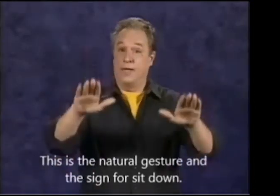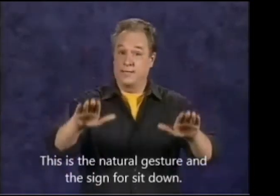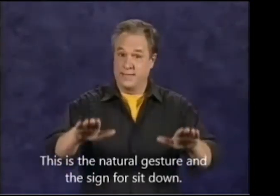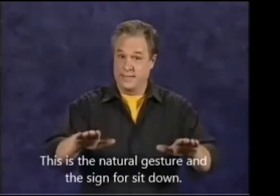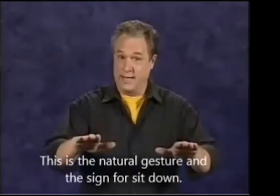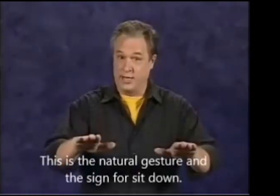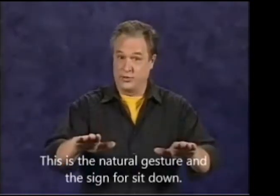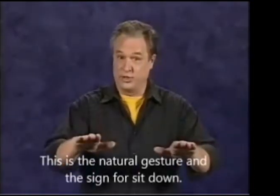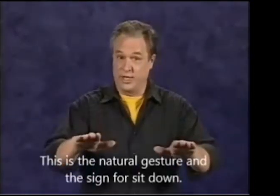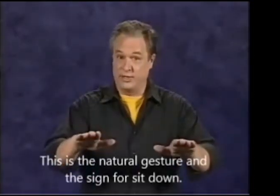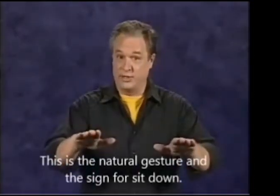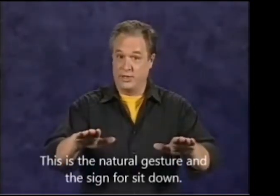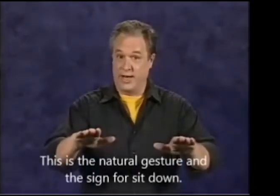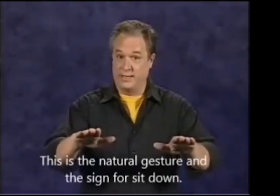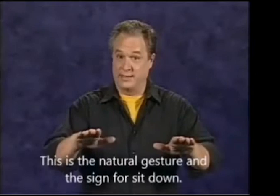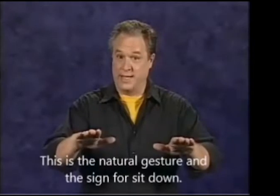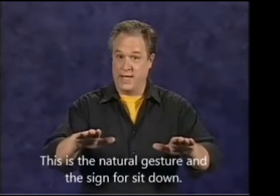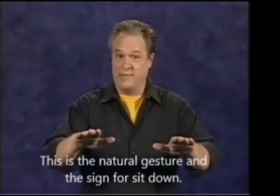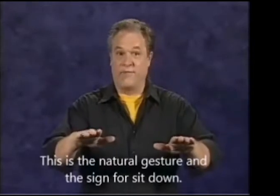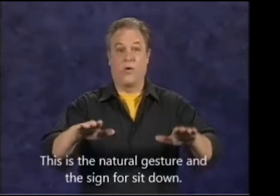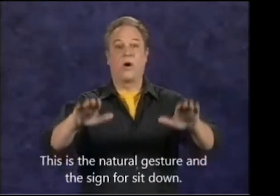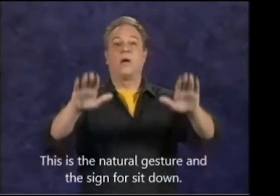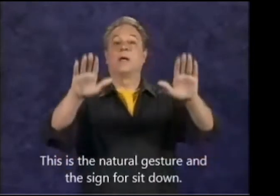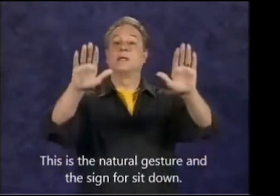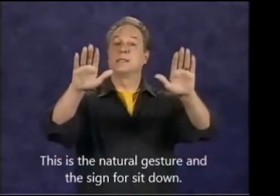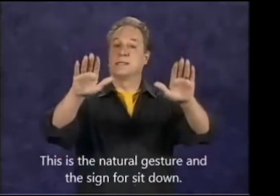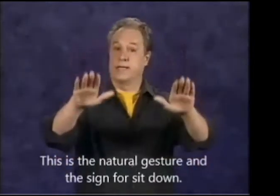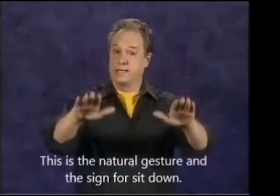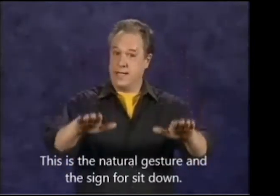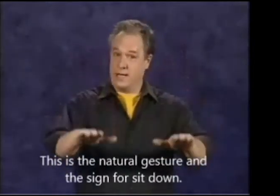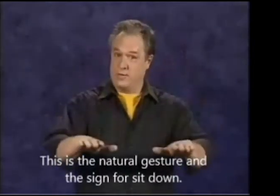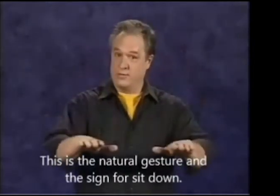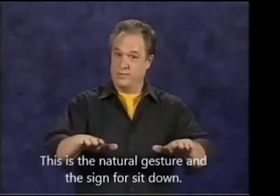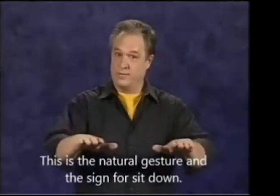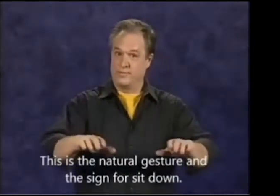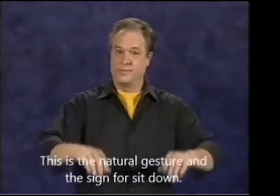This is a natural gesture and sign for sit down.